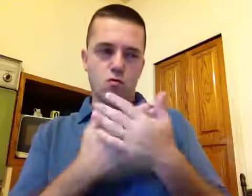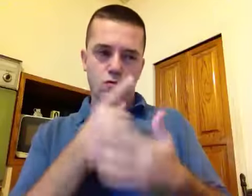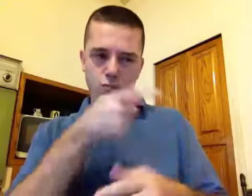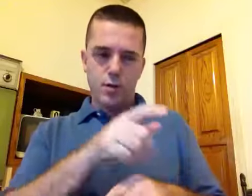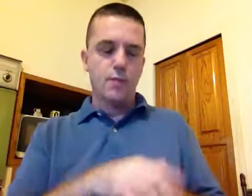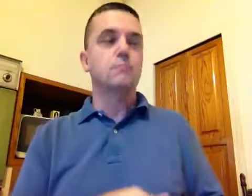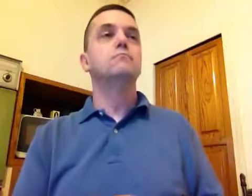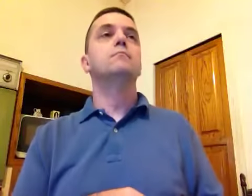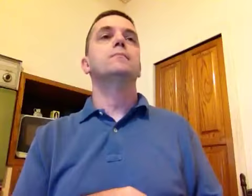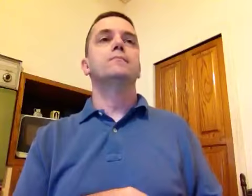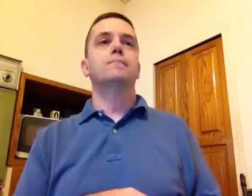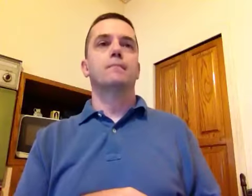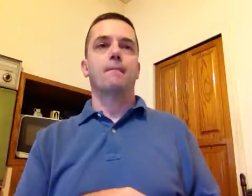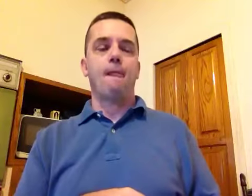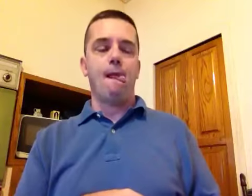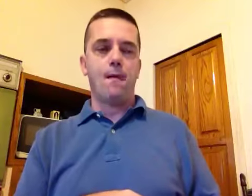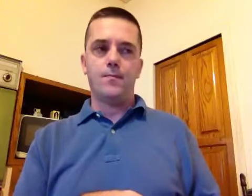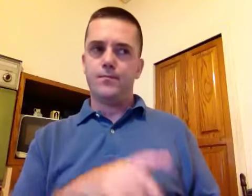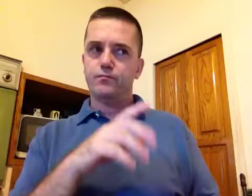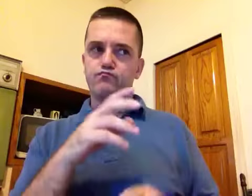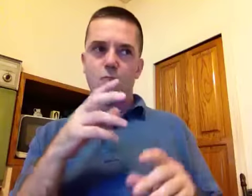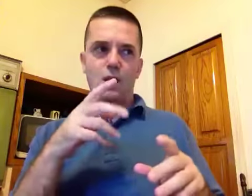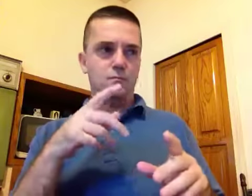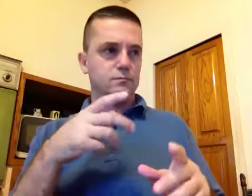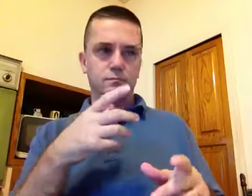And there is no shortcut to any place that's worth going.